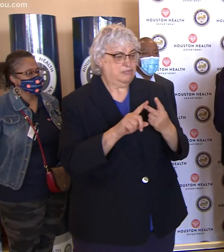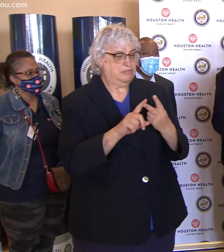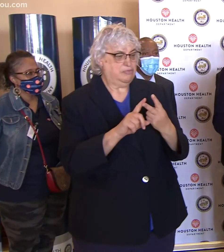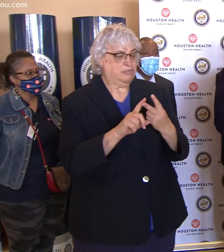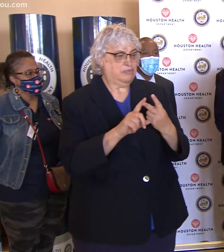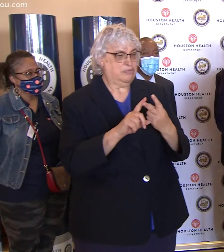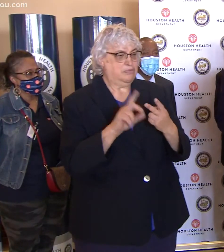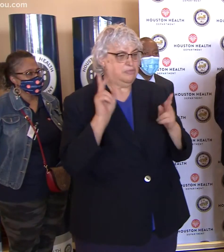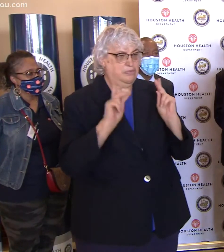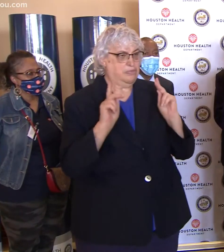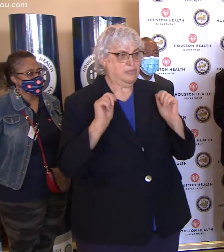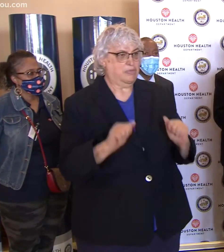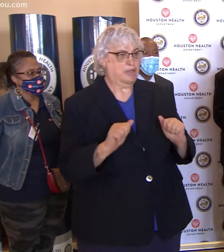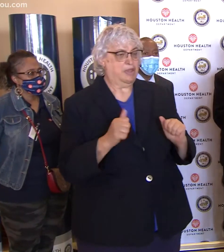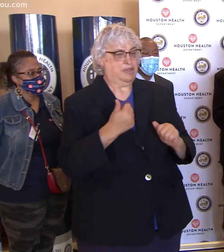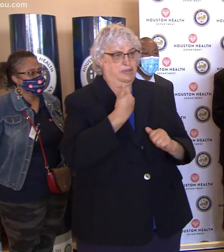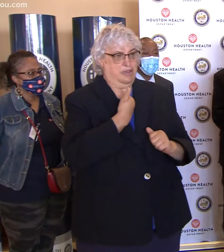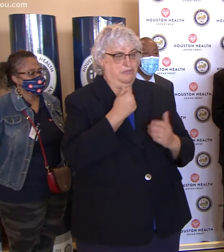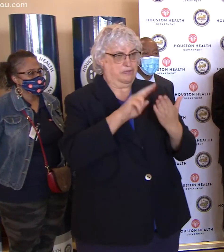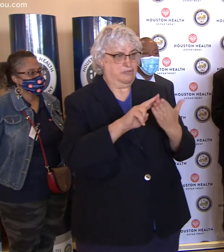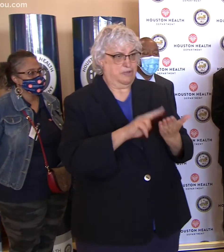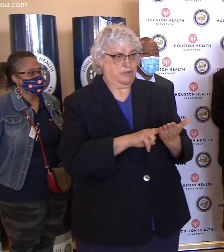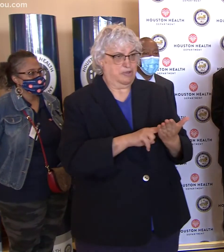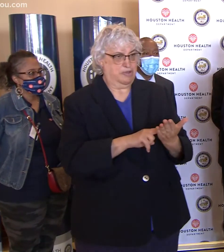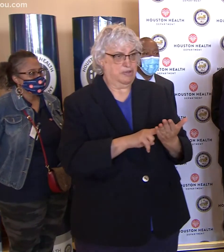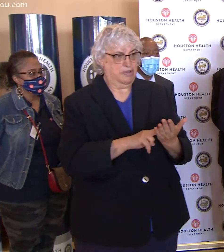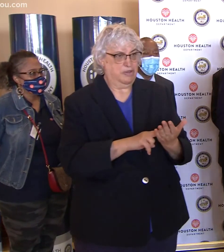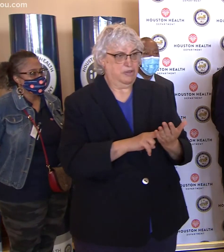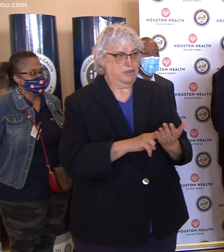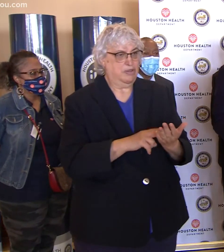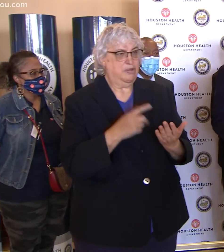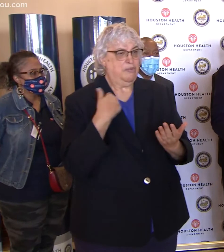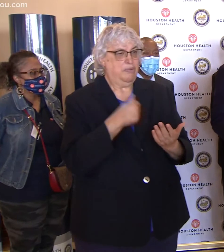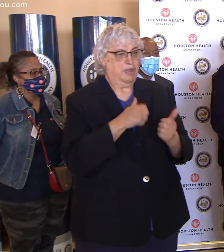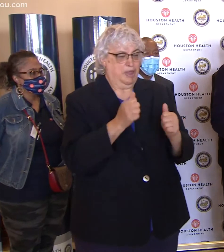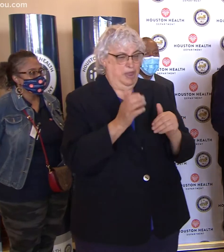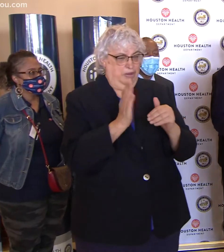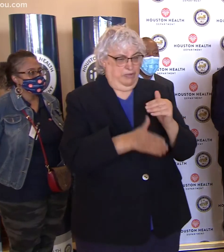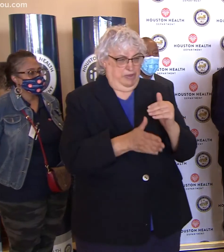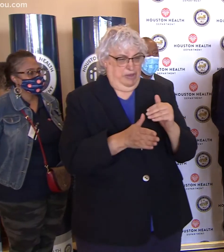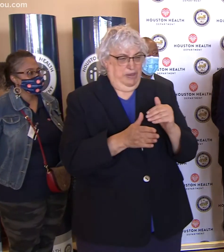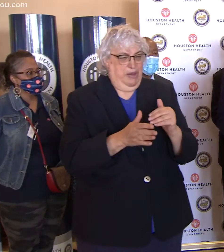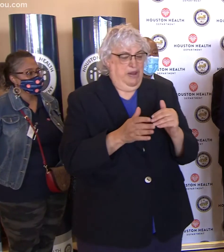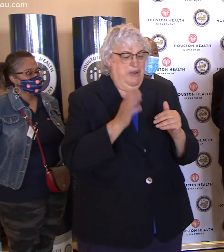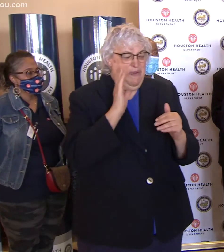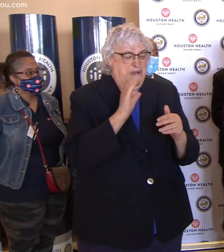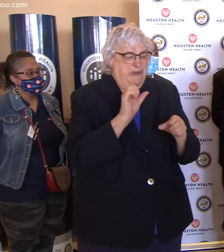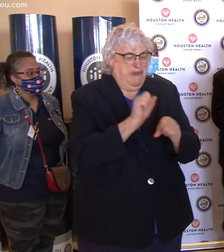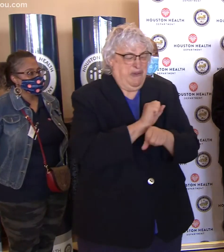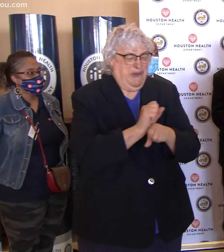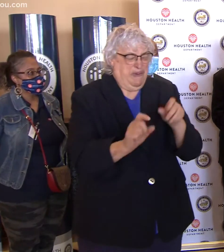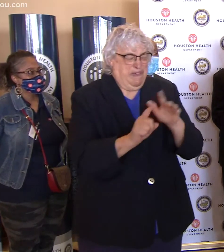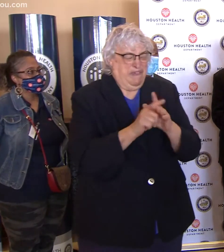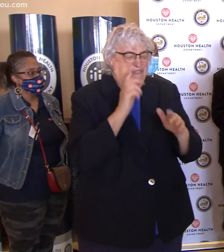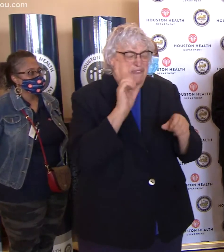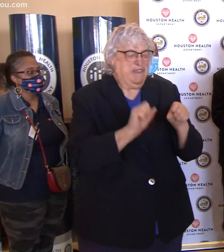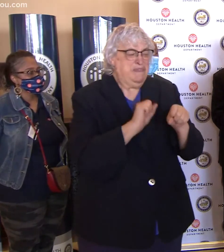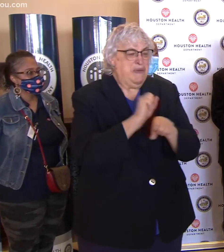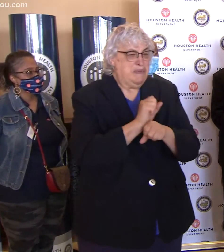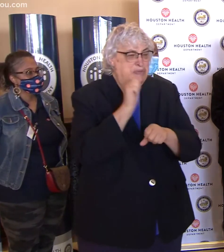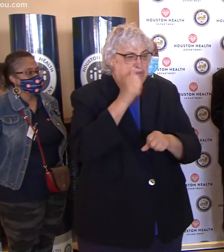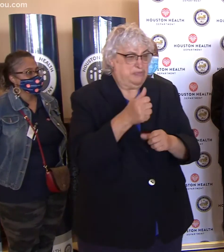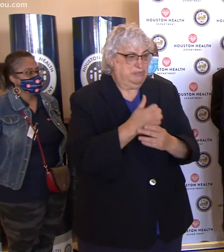a system where people can self-enroll. That is in the making, and hopefully we can get that done so it will be operational for appointments